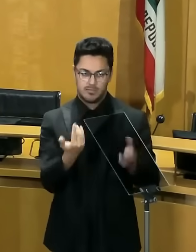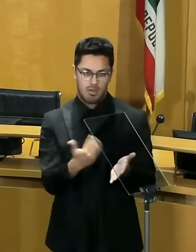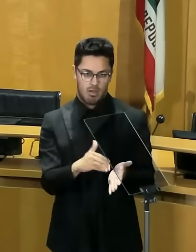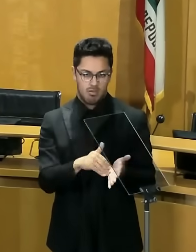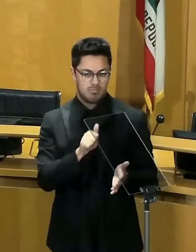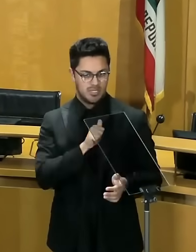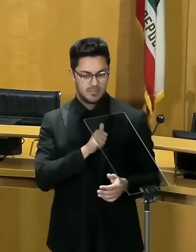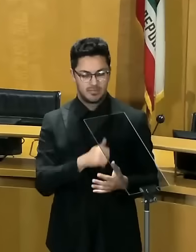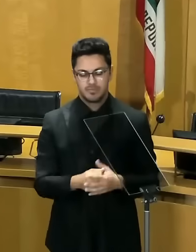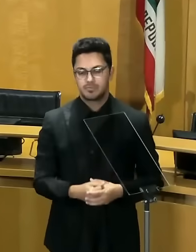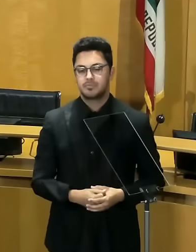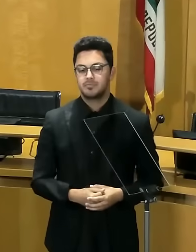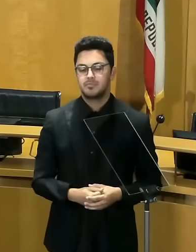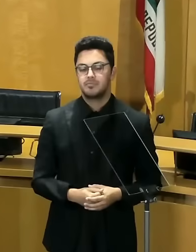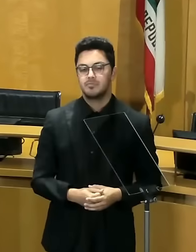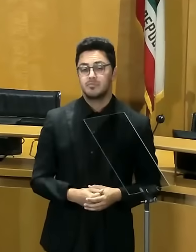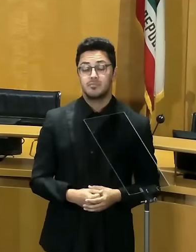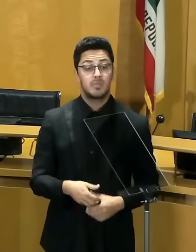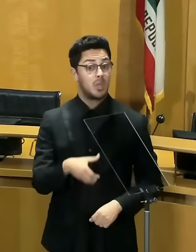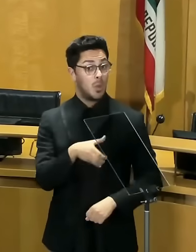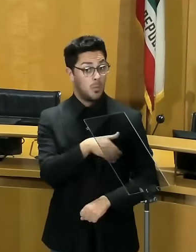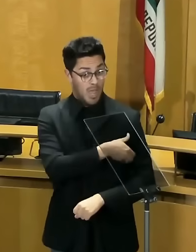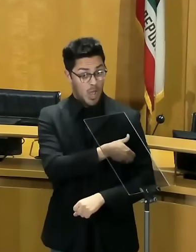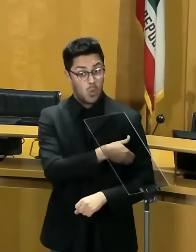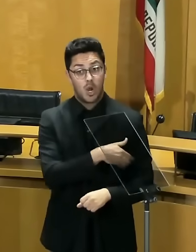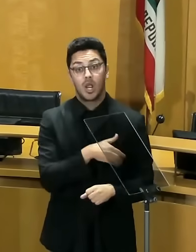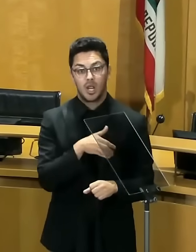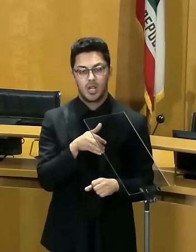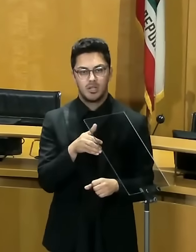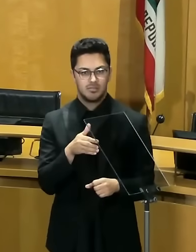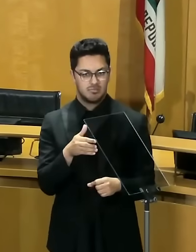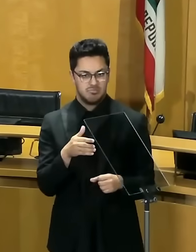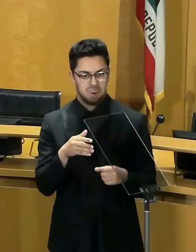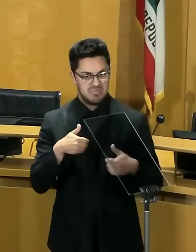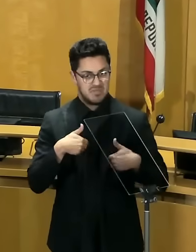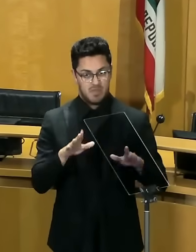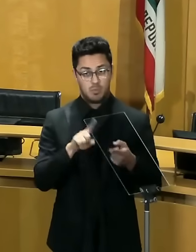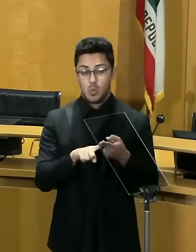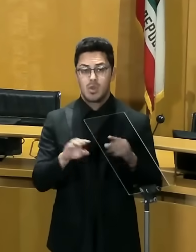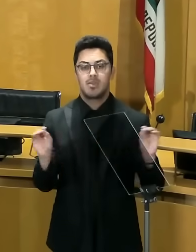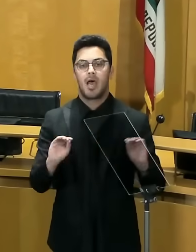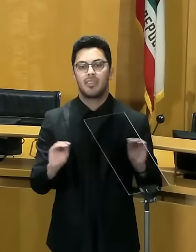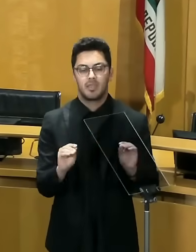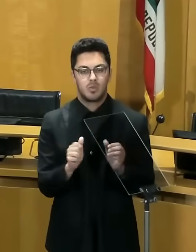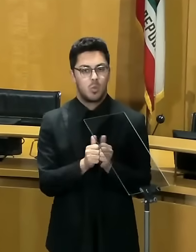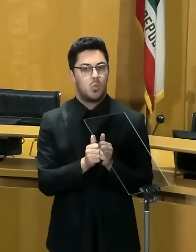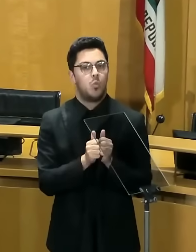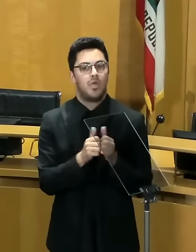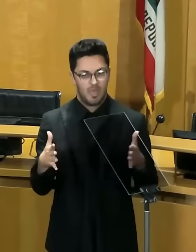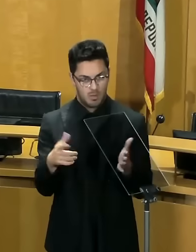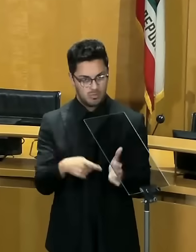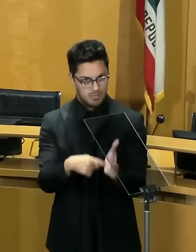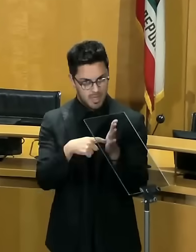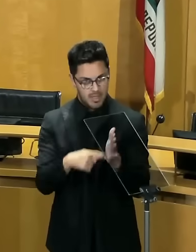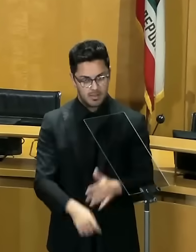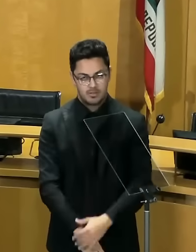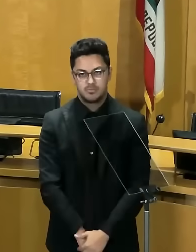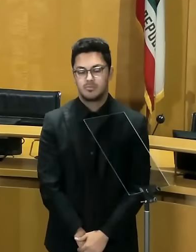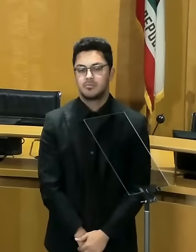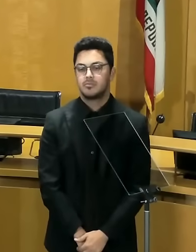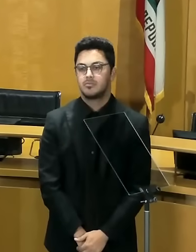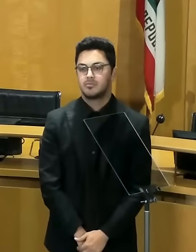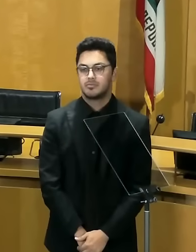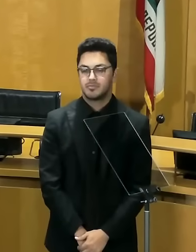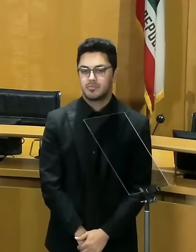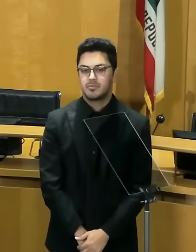often, which is, power concedes nothing without demand. It never